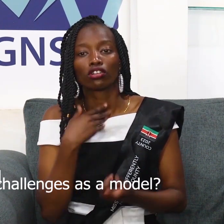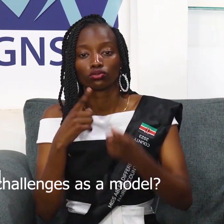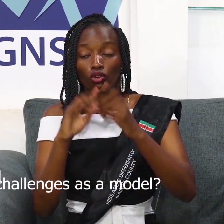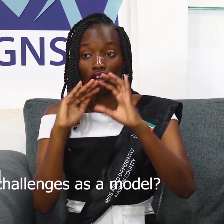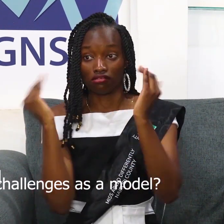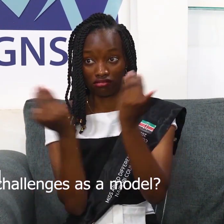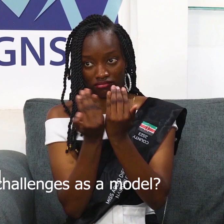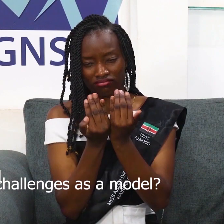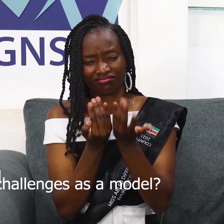I would say